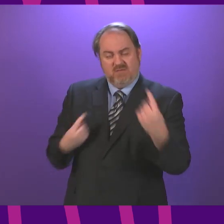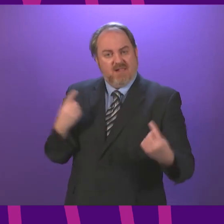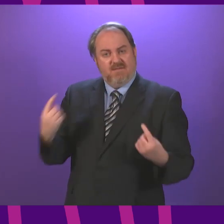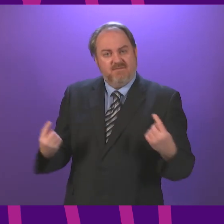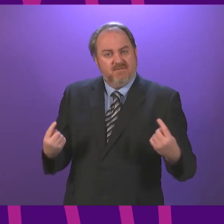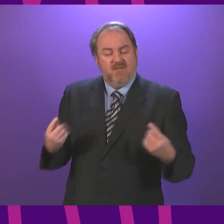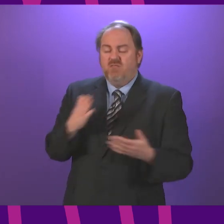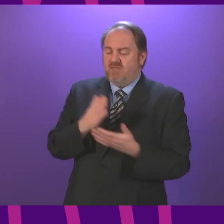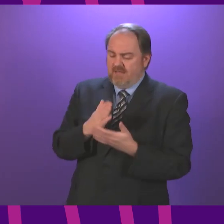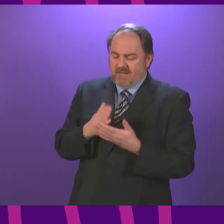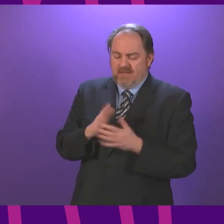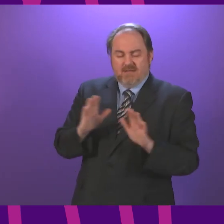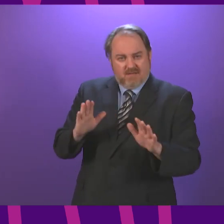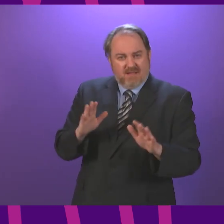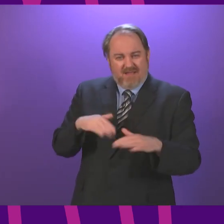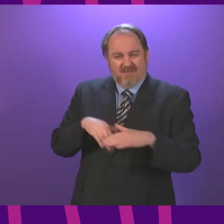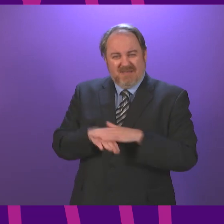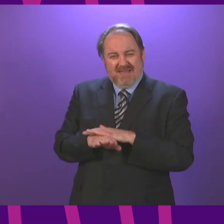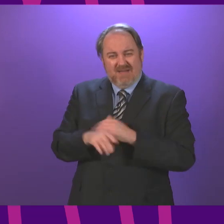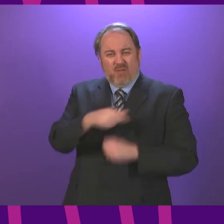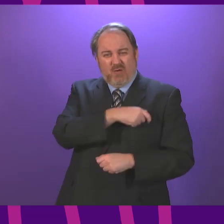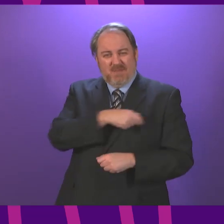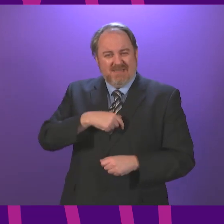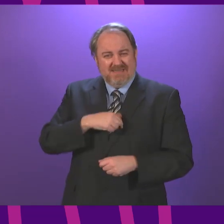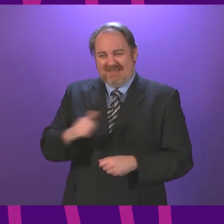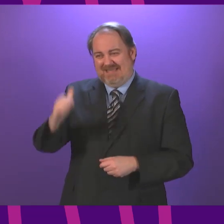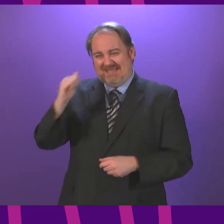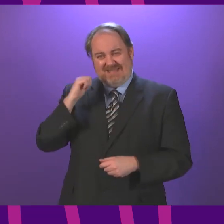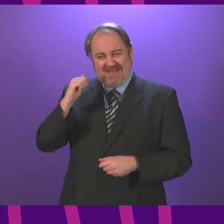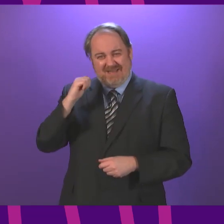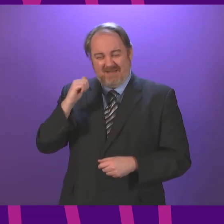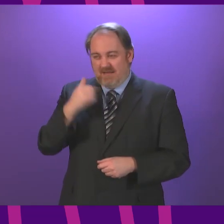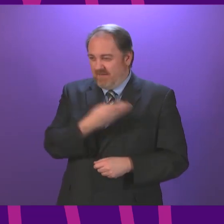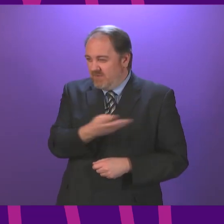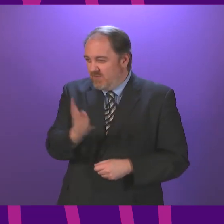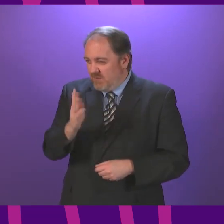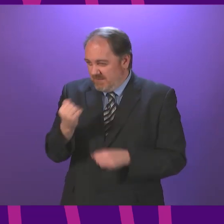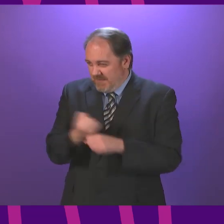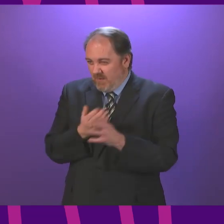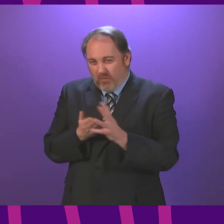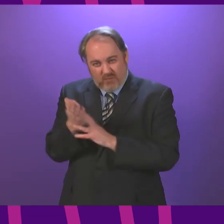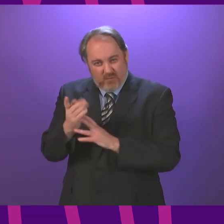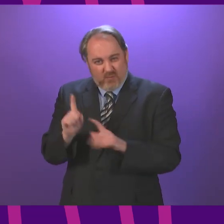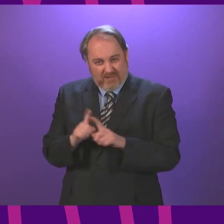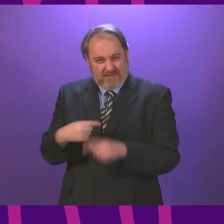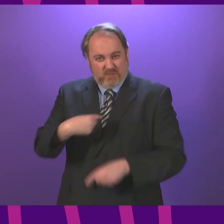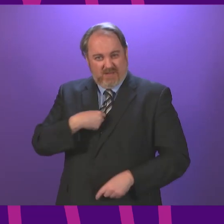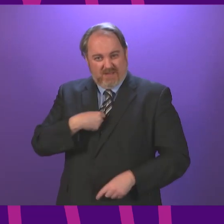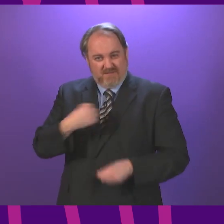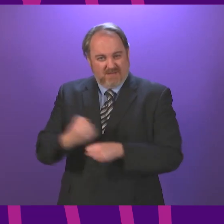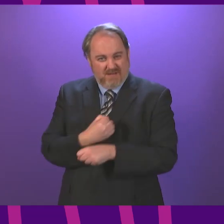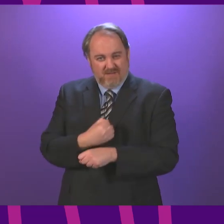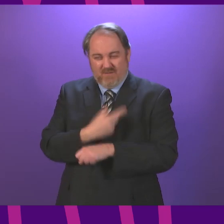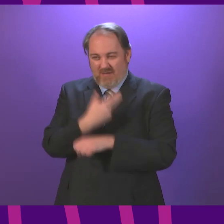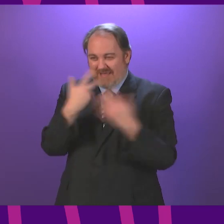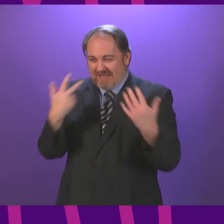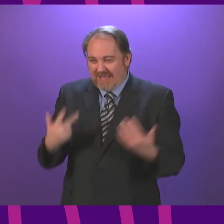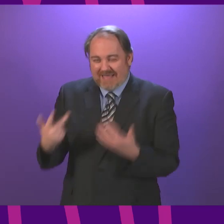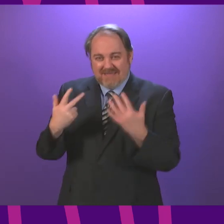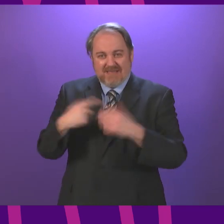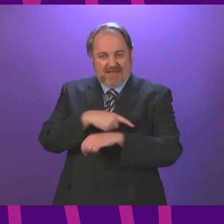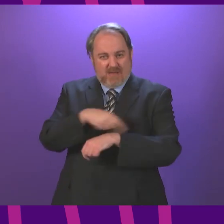Now, I say again, I sat in front of a parliamentary committee. I'm not sure if there is any other member of this chamber that has done likewise ever. I sat in